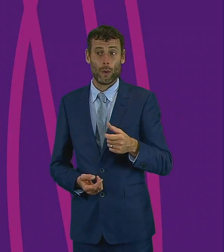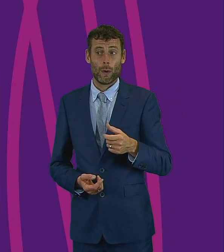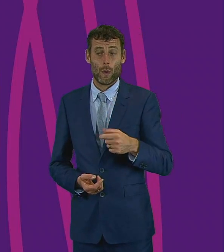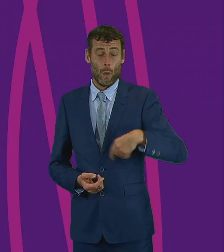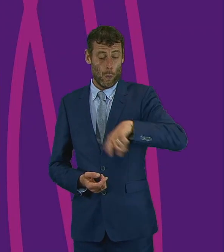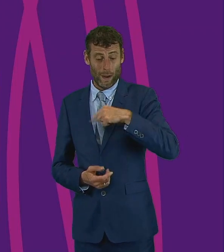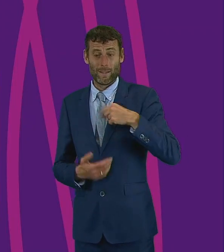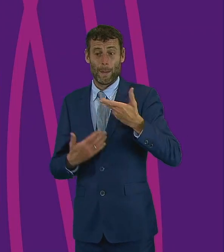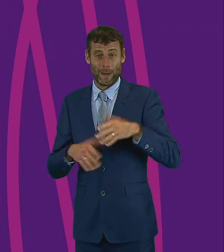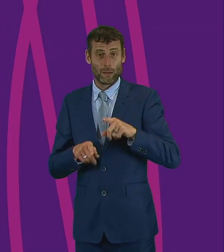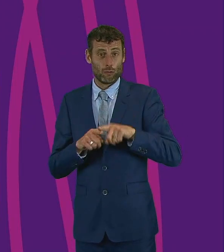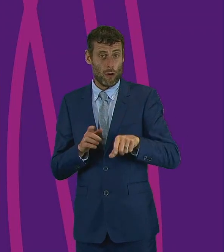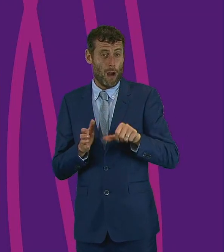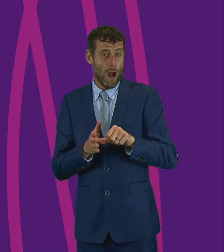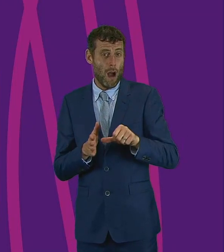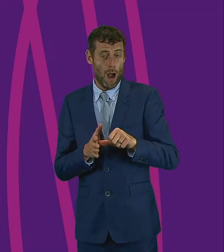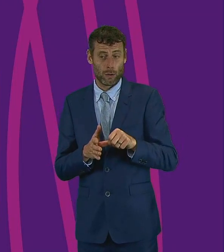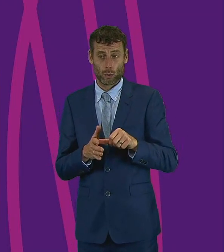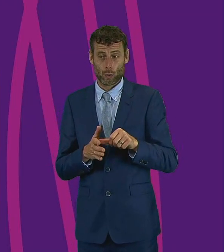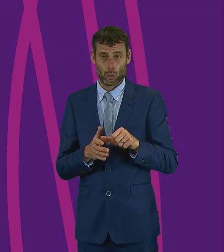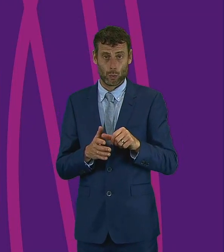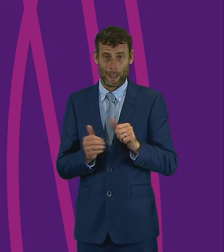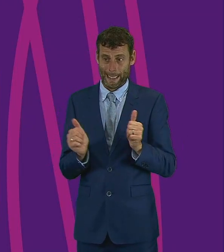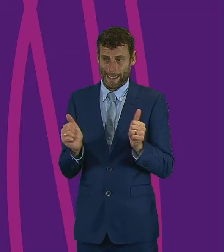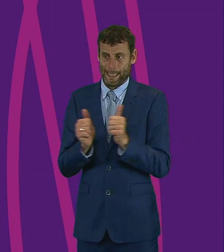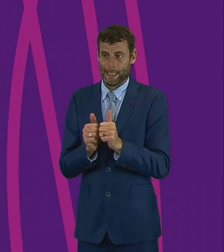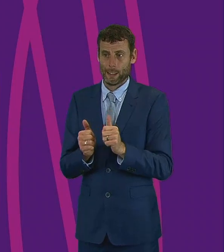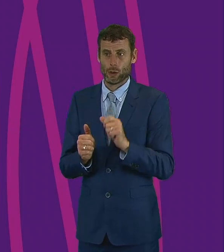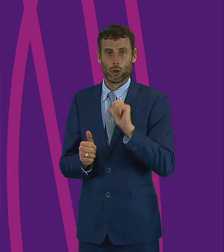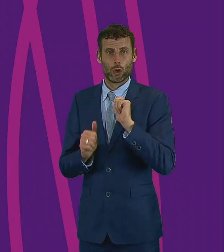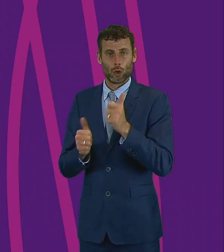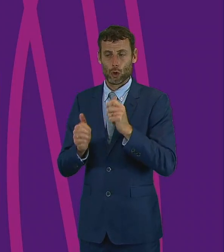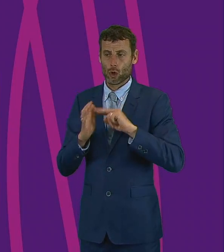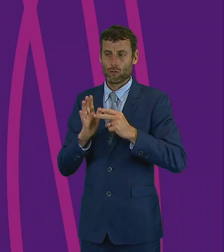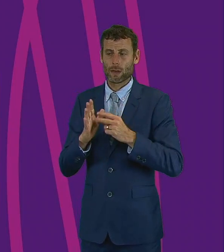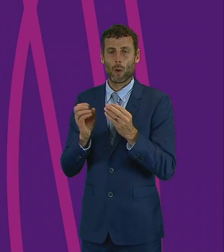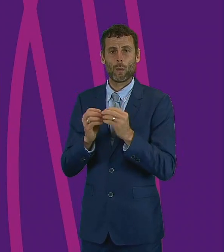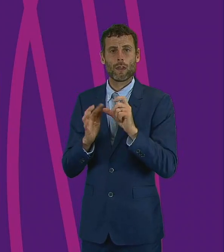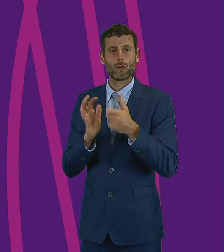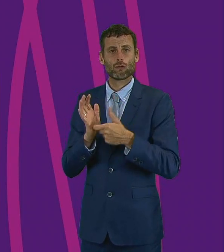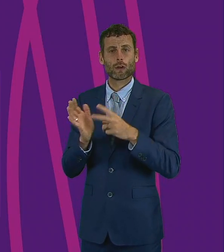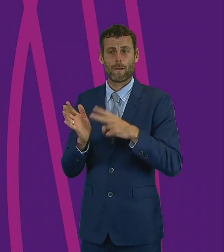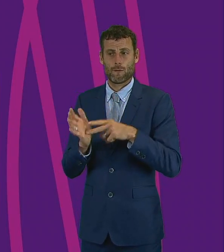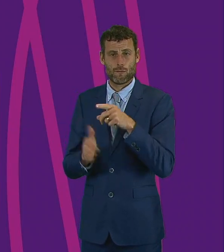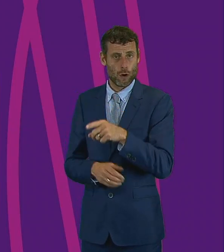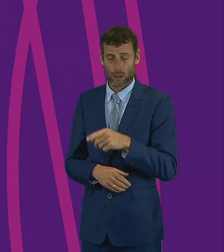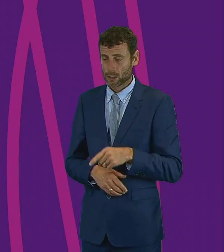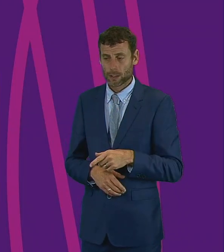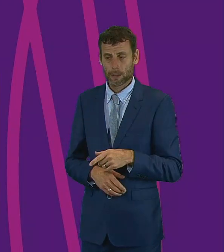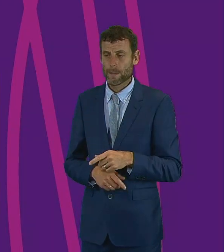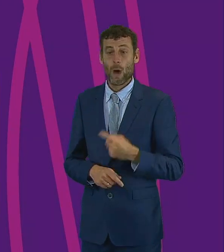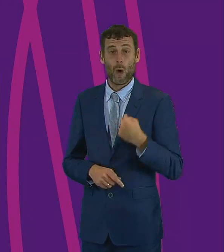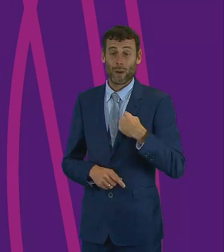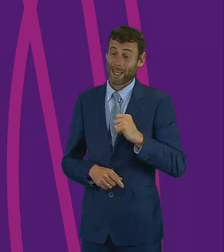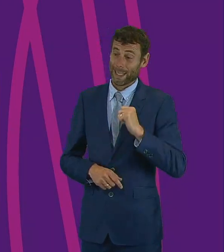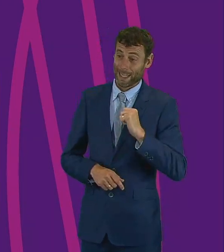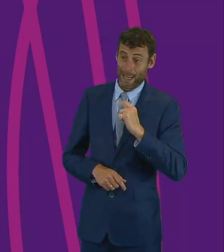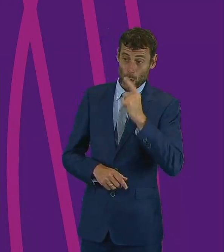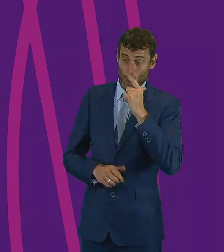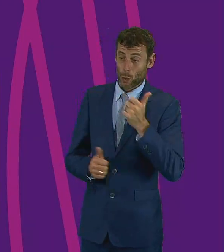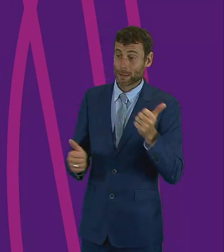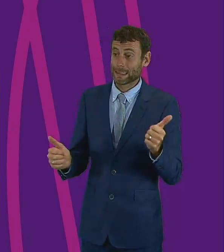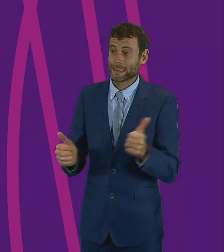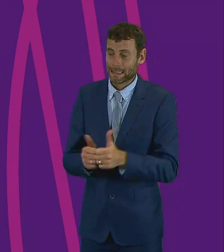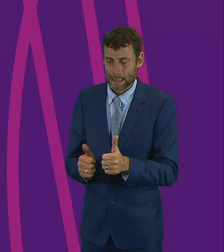to try to get good arrangements with Dr. Veronicus. For one reason and another, they haven't come to pass in the way that we thought they might do. But